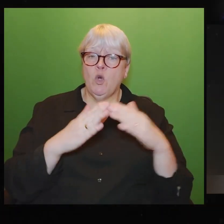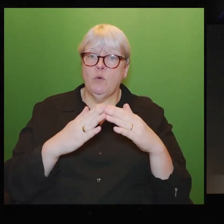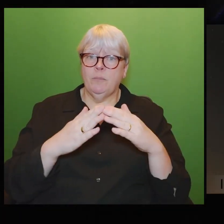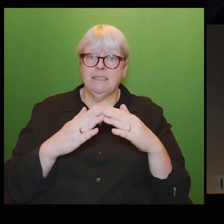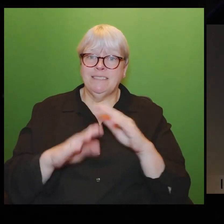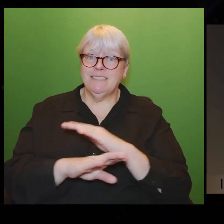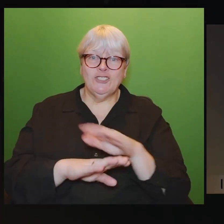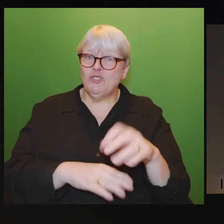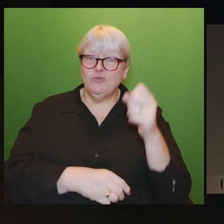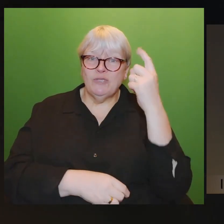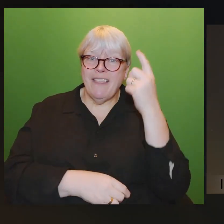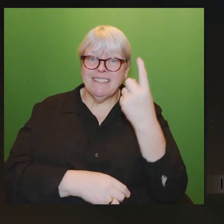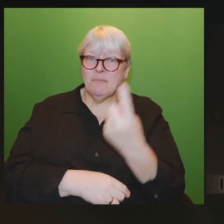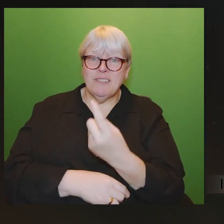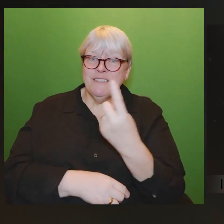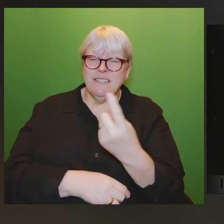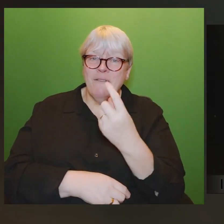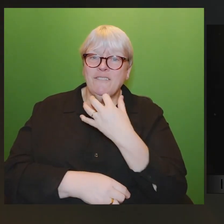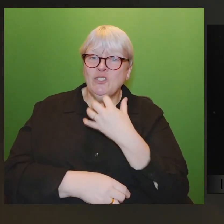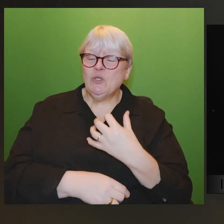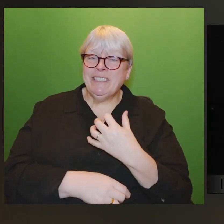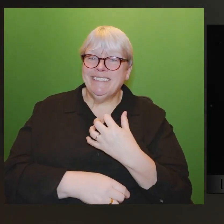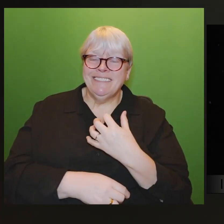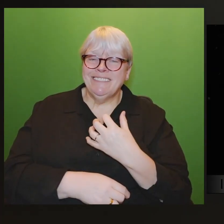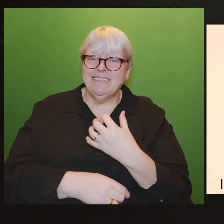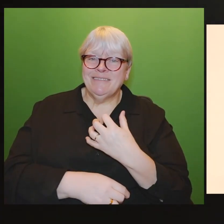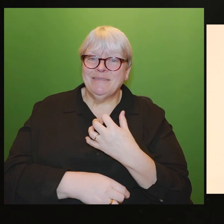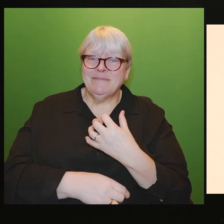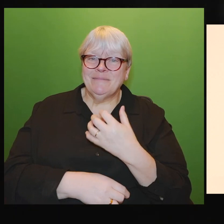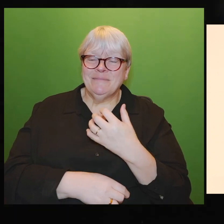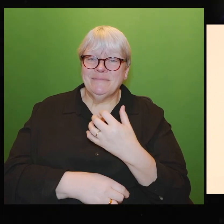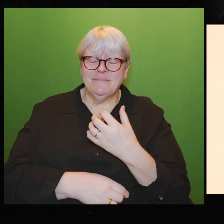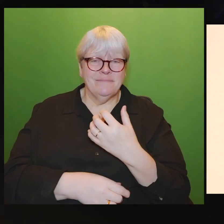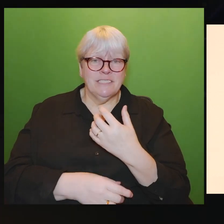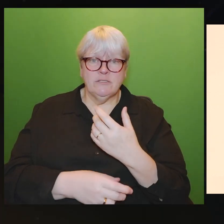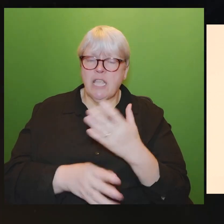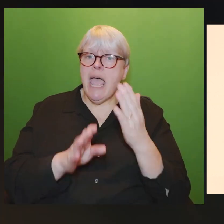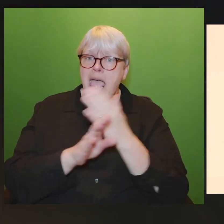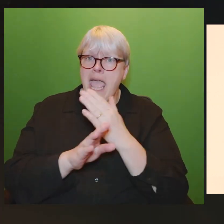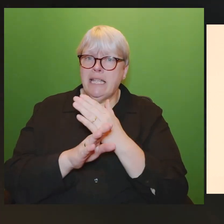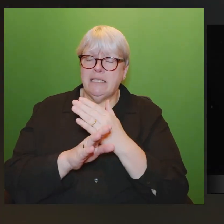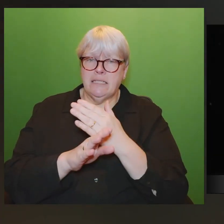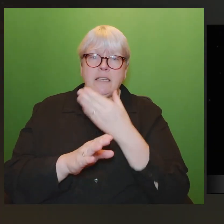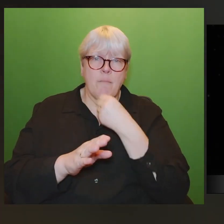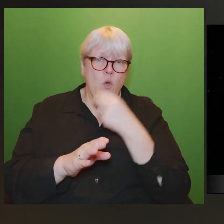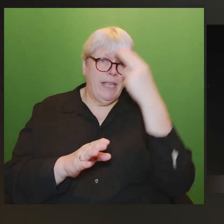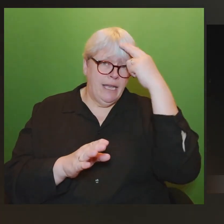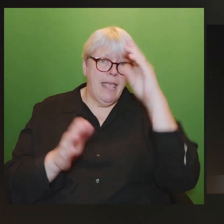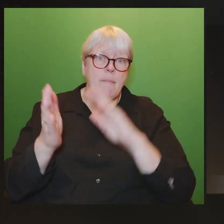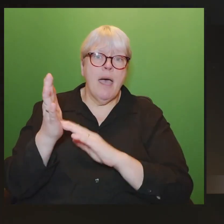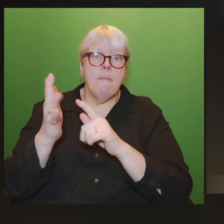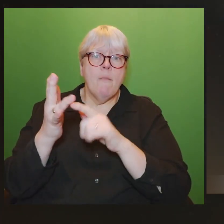Rosotsky. I learned that James had rescued a small boy from the Warsaw Ghetto. He and his mother